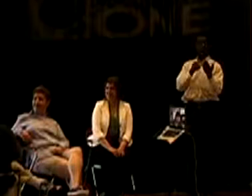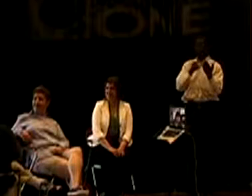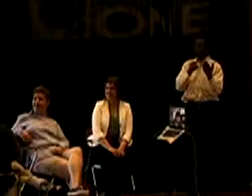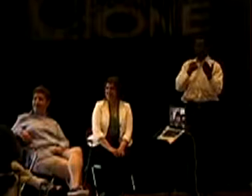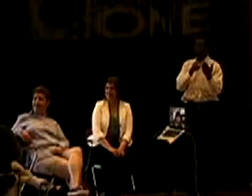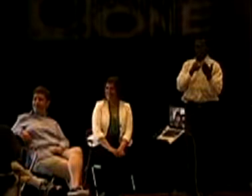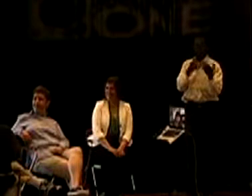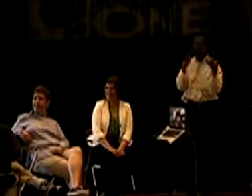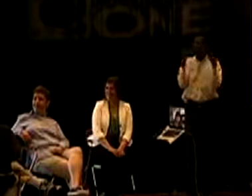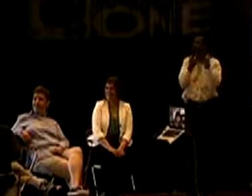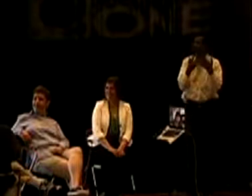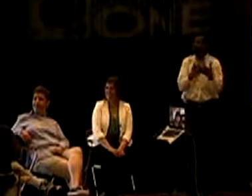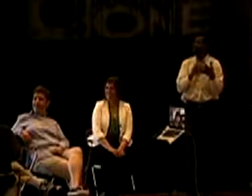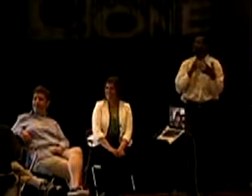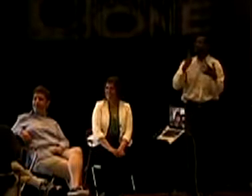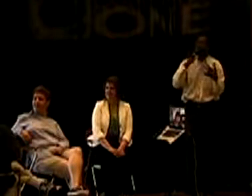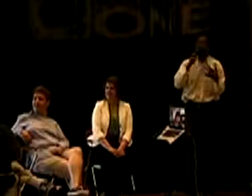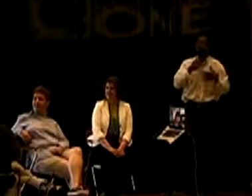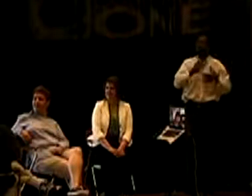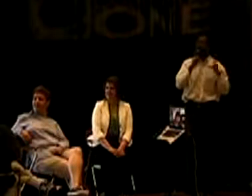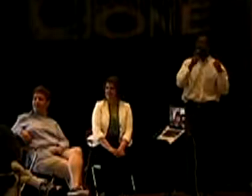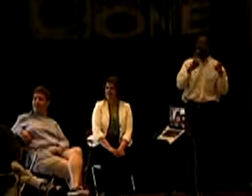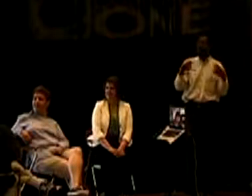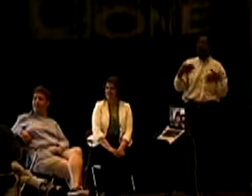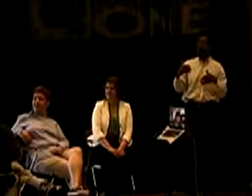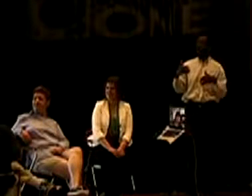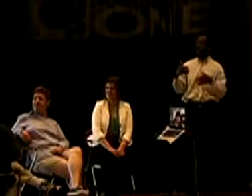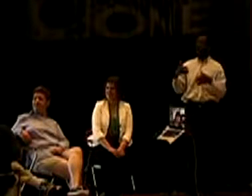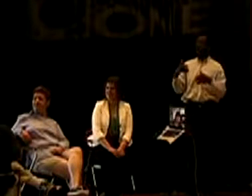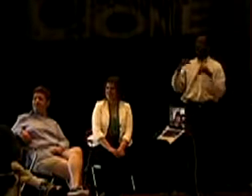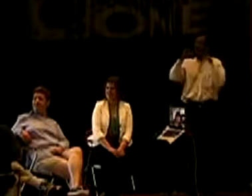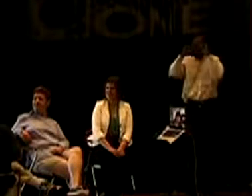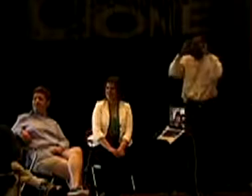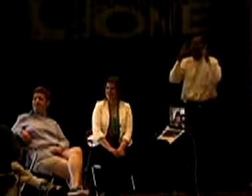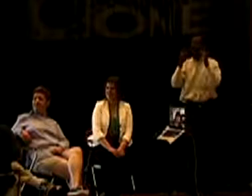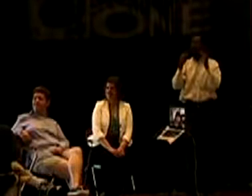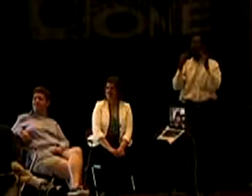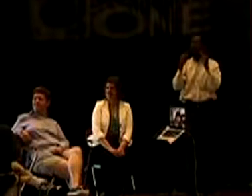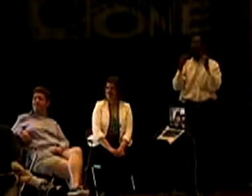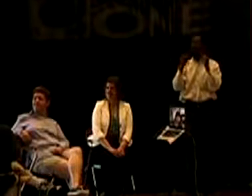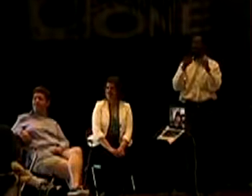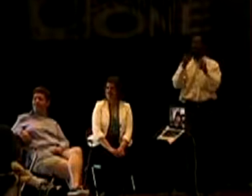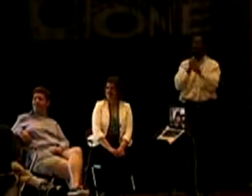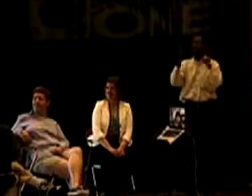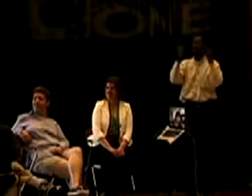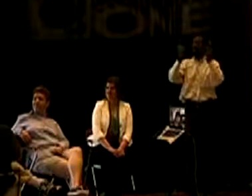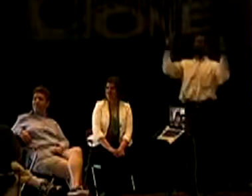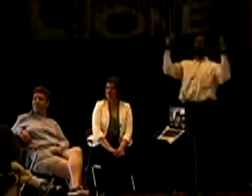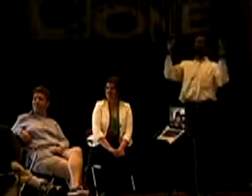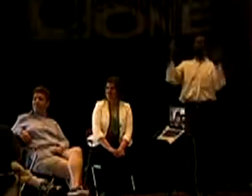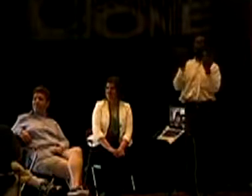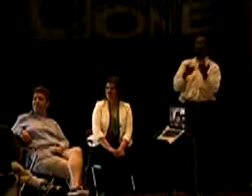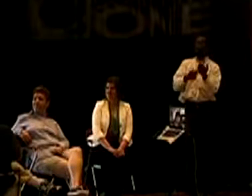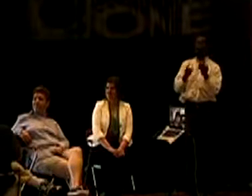a very brave thing to do. It really felt real, really felt truthful.